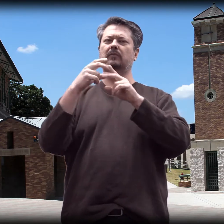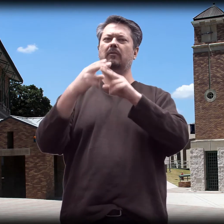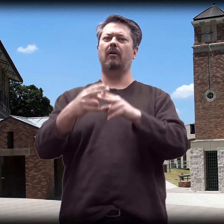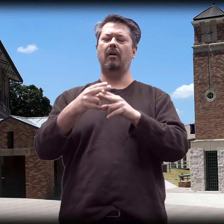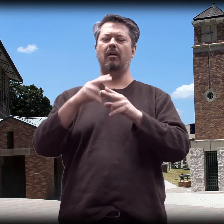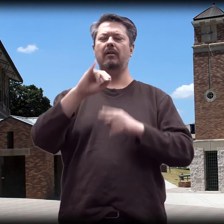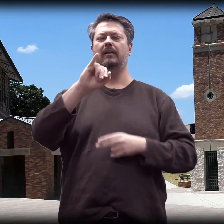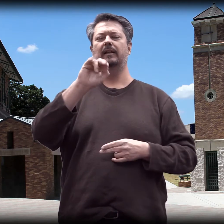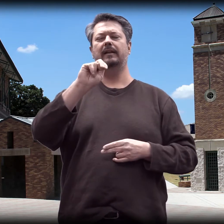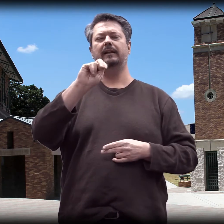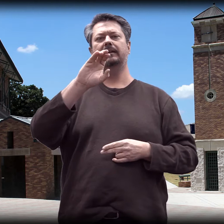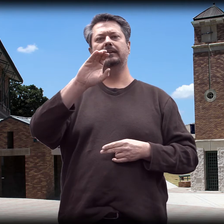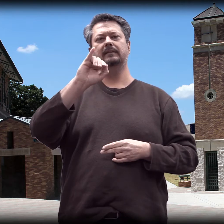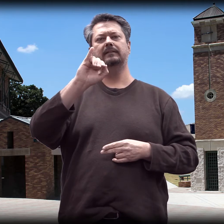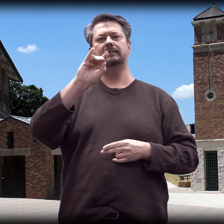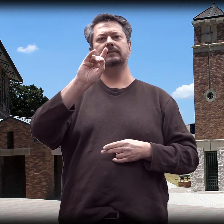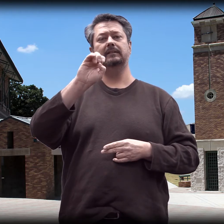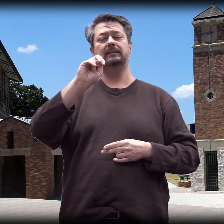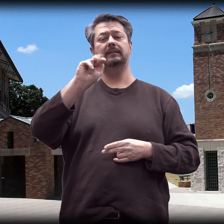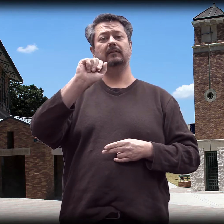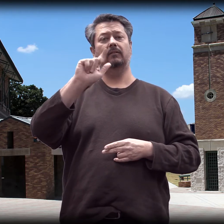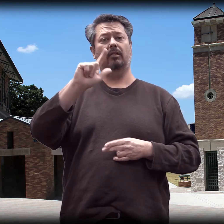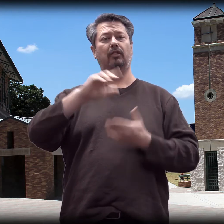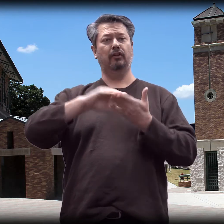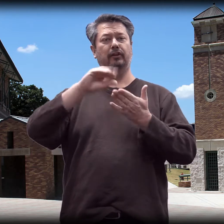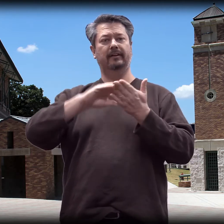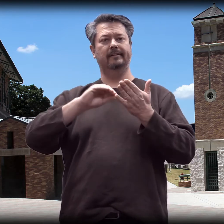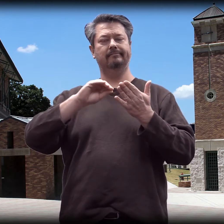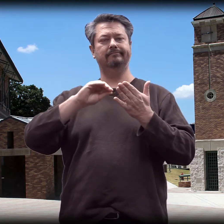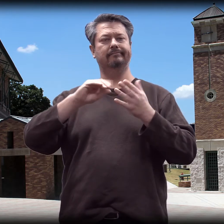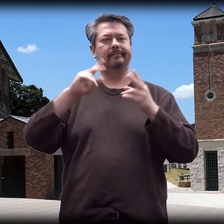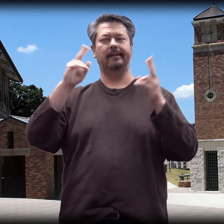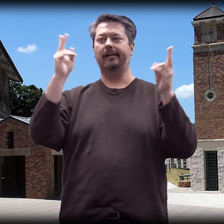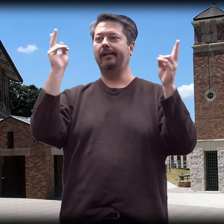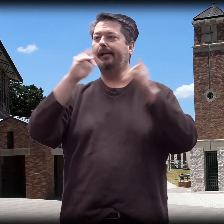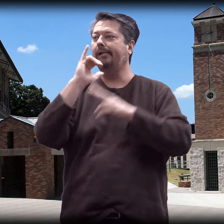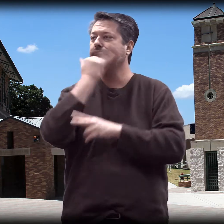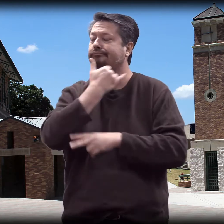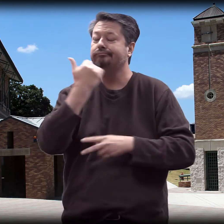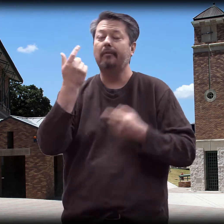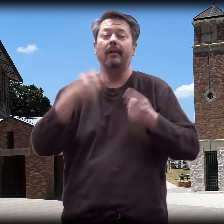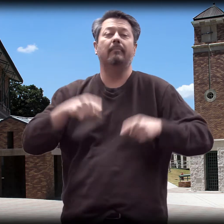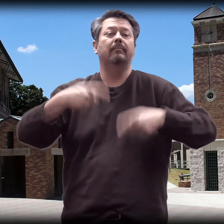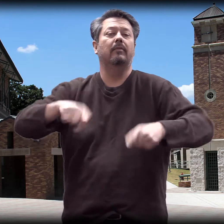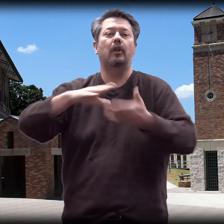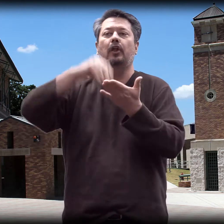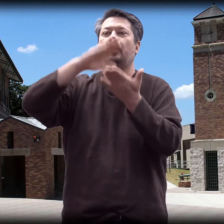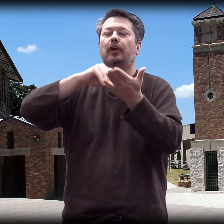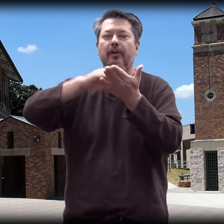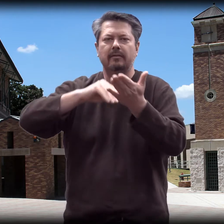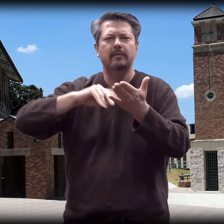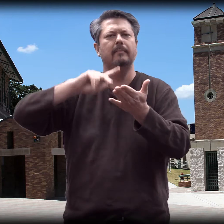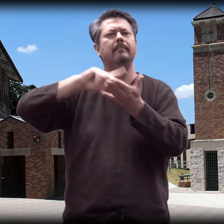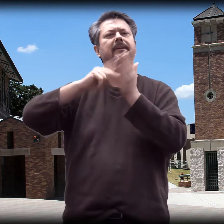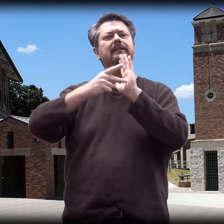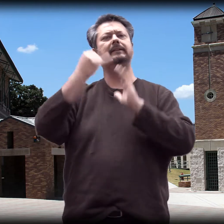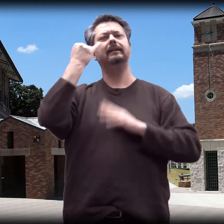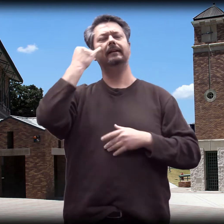have a term or a phrase called incidental learning. Incidental learning is when kids learn or people learn just by